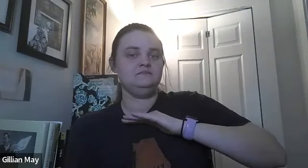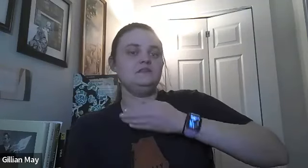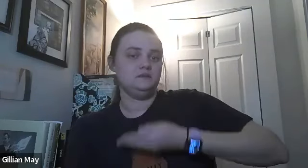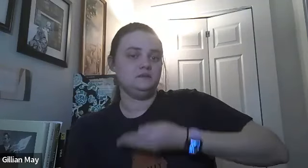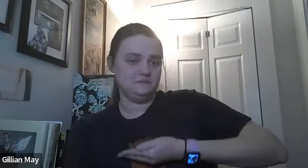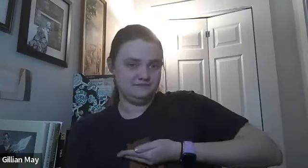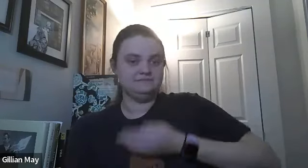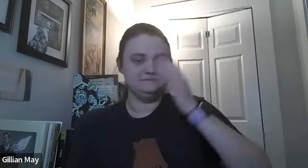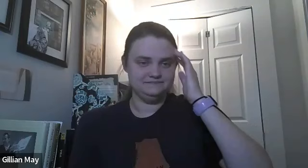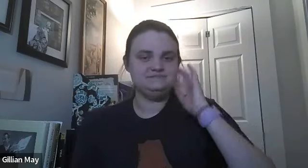upset.